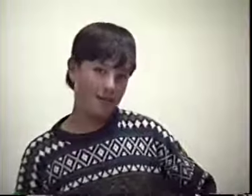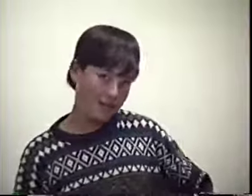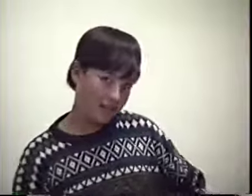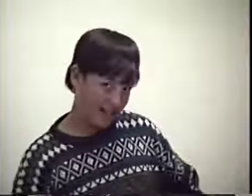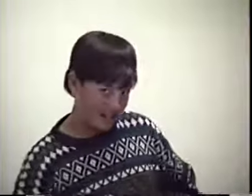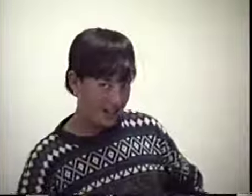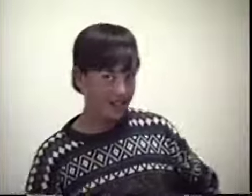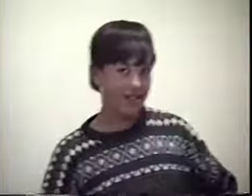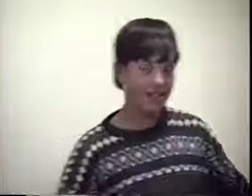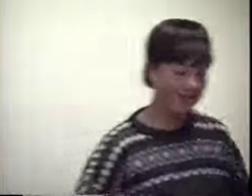be